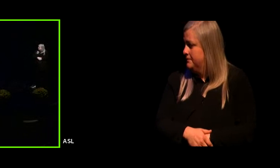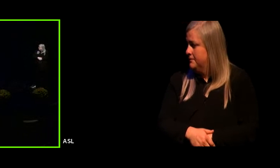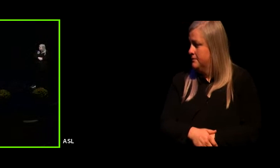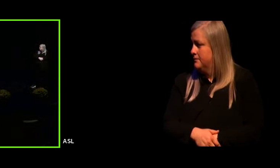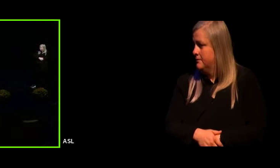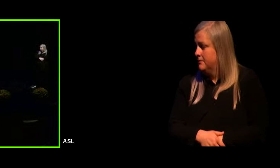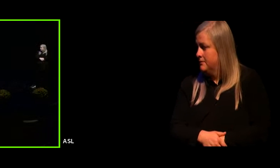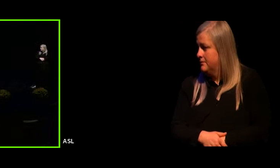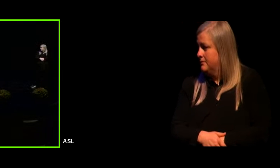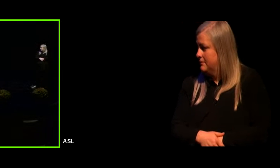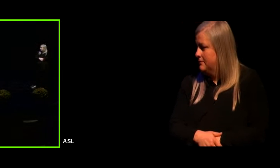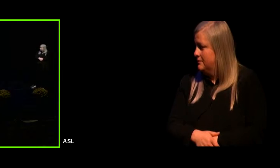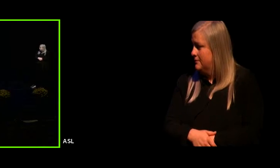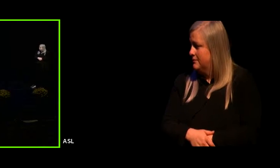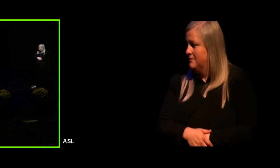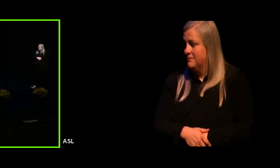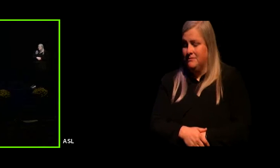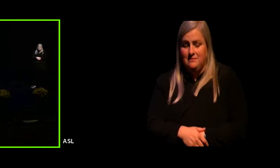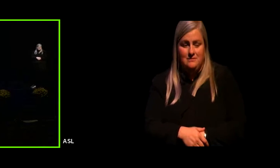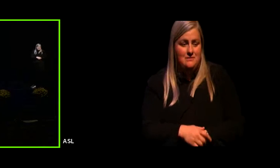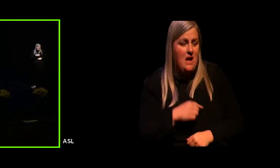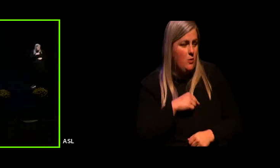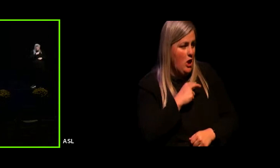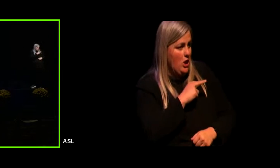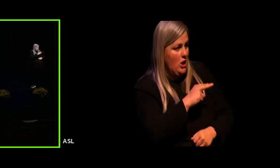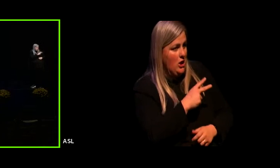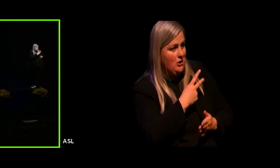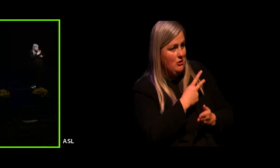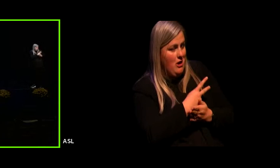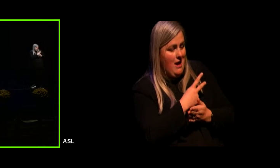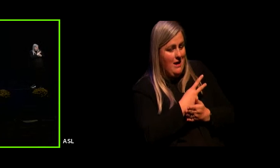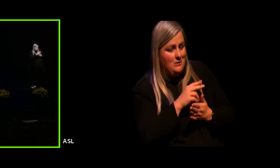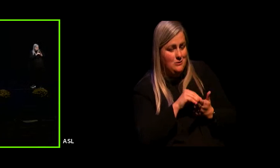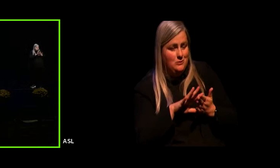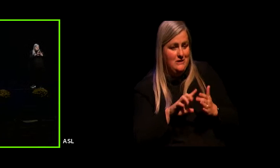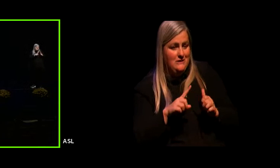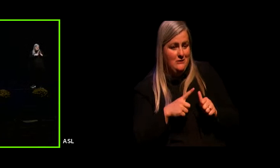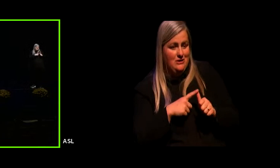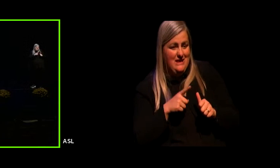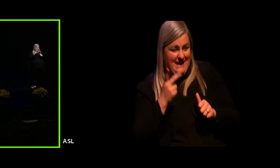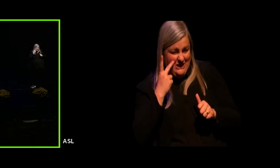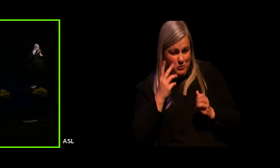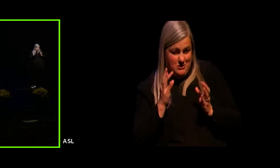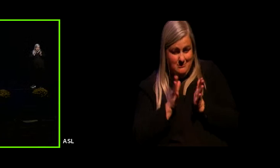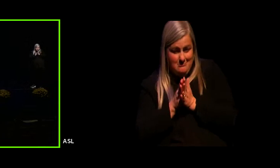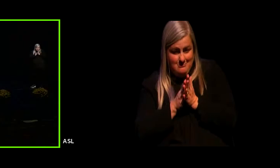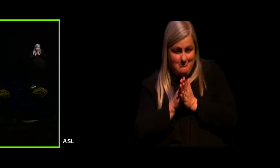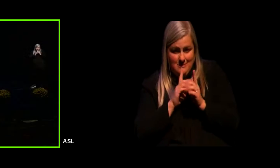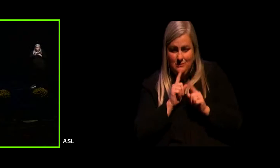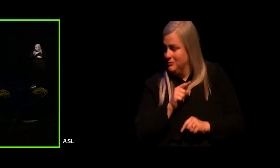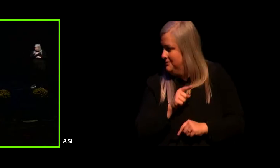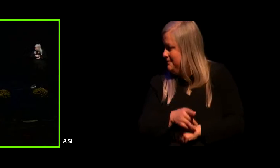I think it's a you question too, but I wanted to stare at the grad students for a second first. Do y'all want to answer this